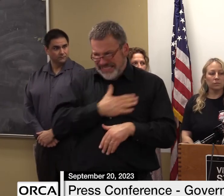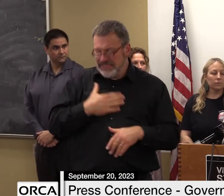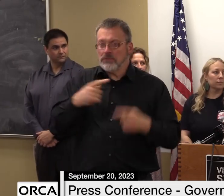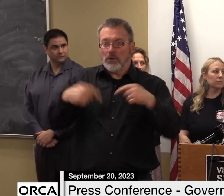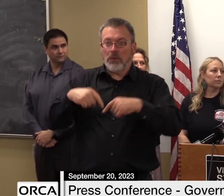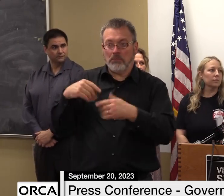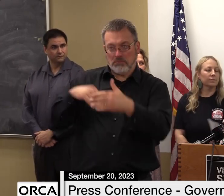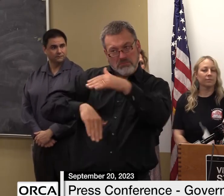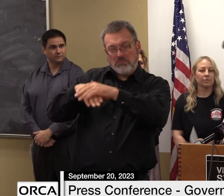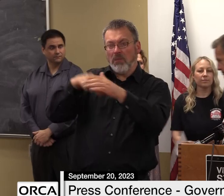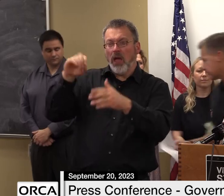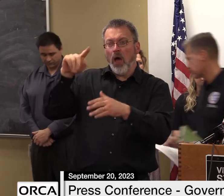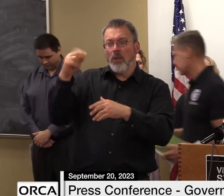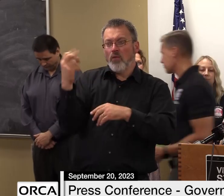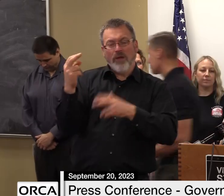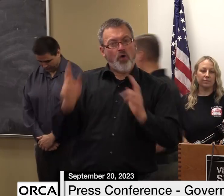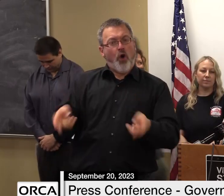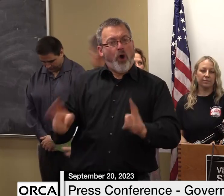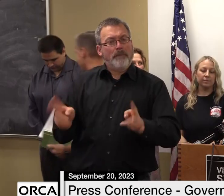to you.